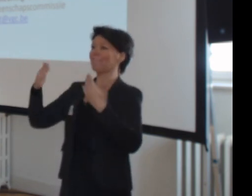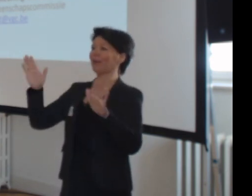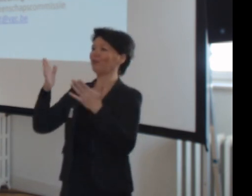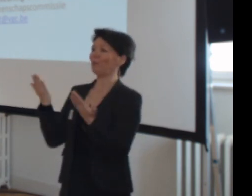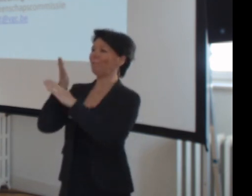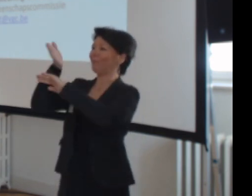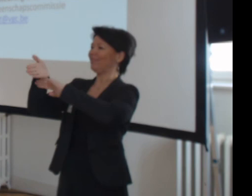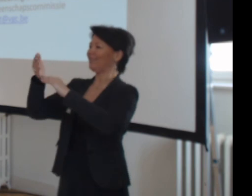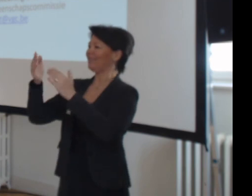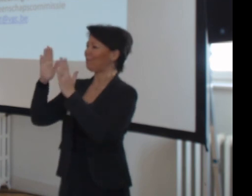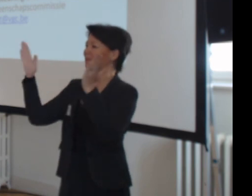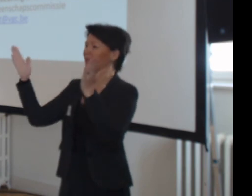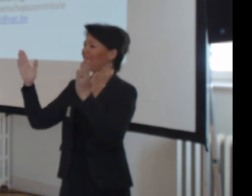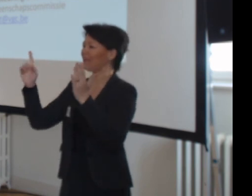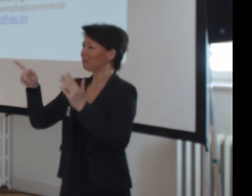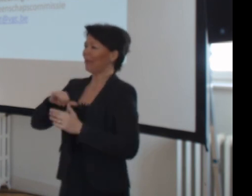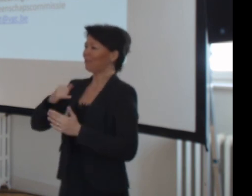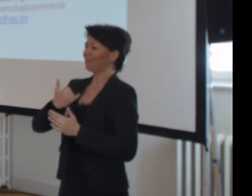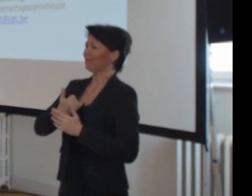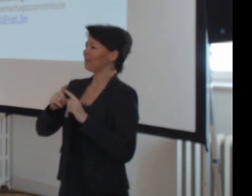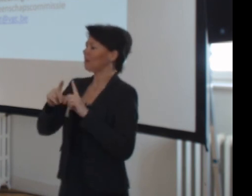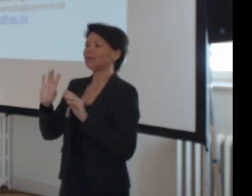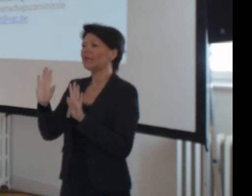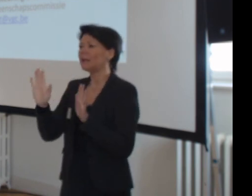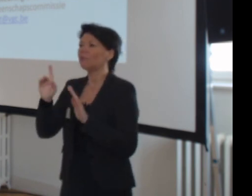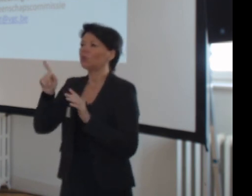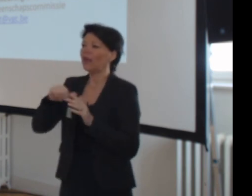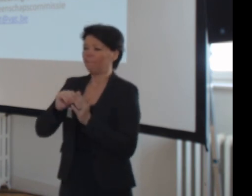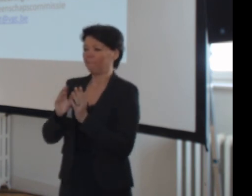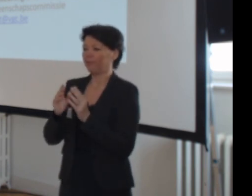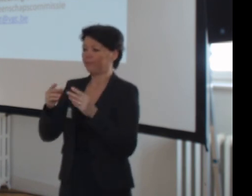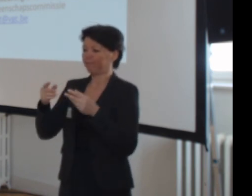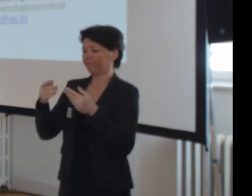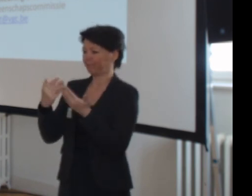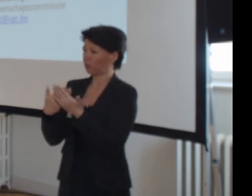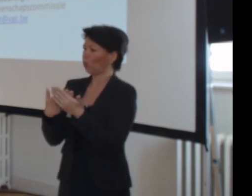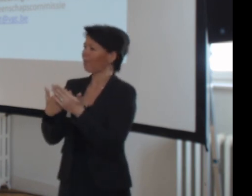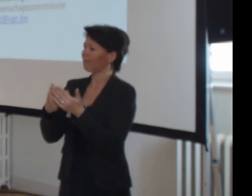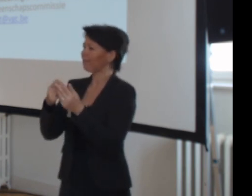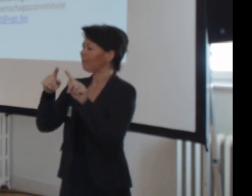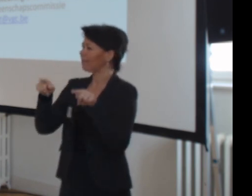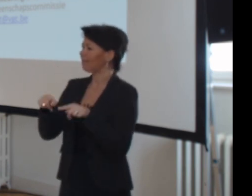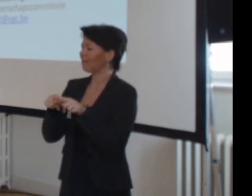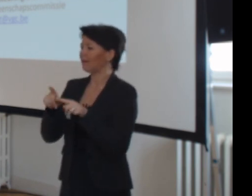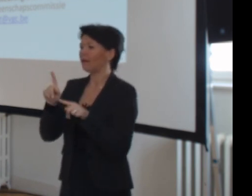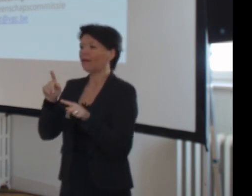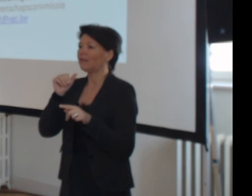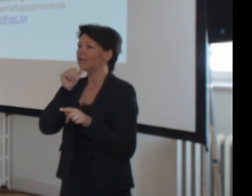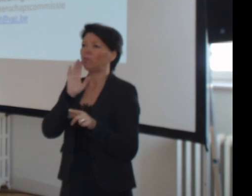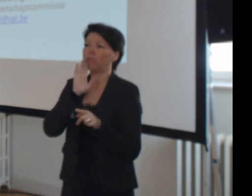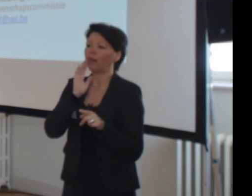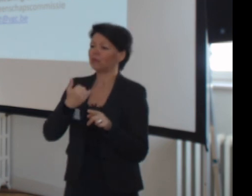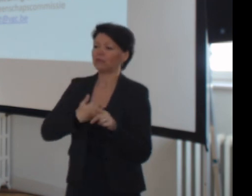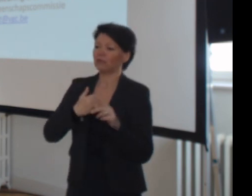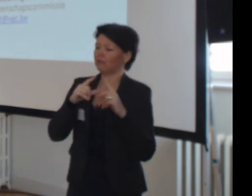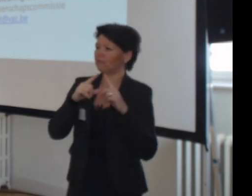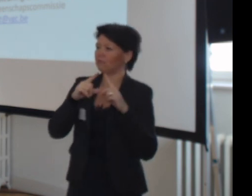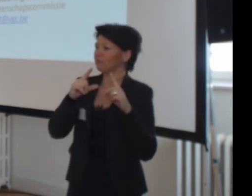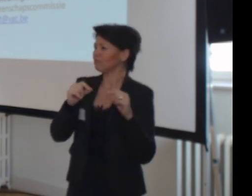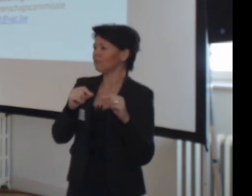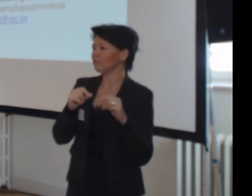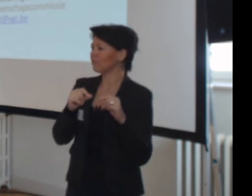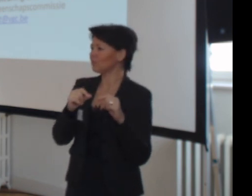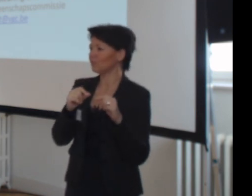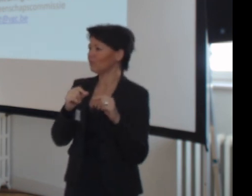but you need some sort of documents. it's not the Belgian ID card, so no problem if you